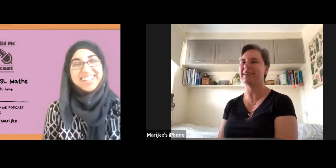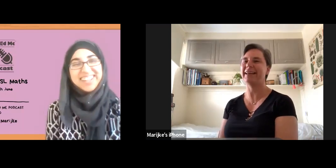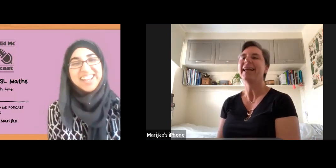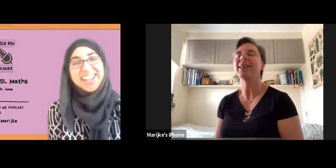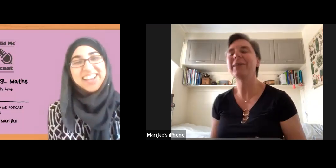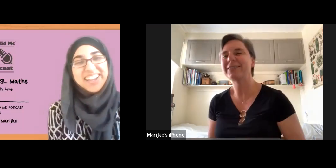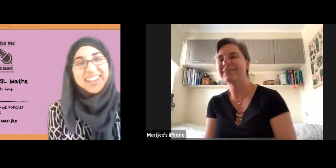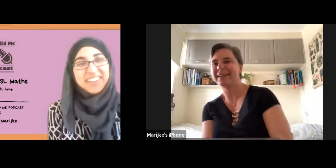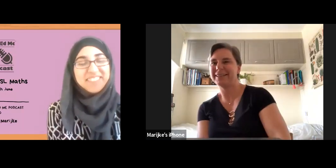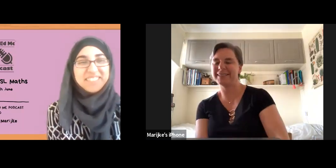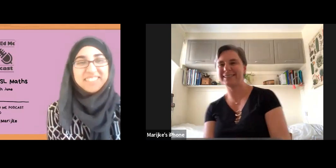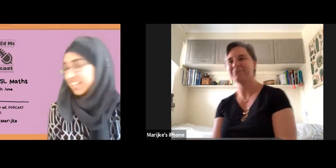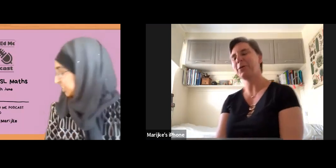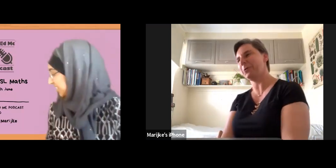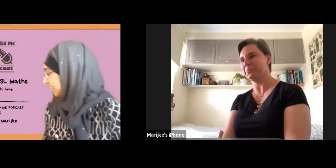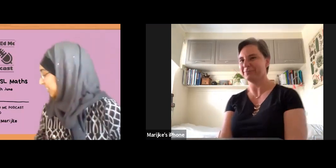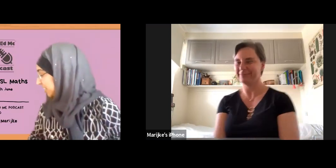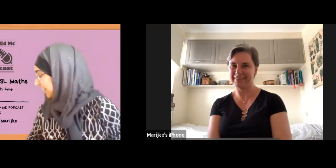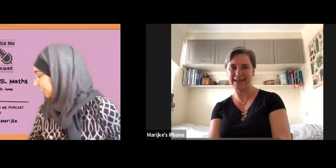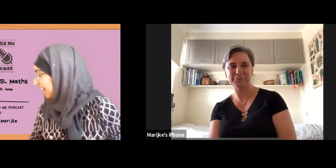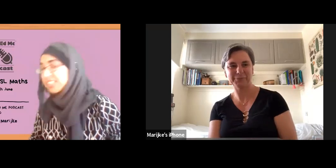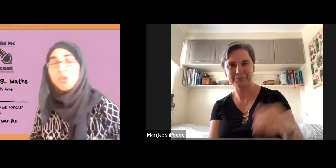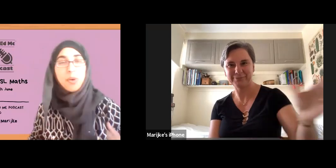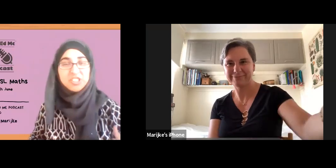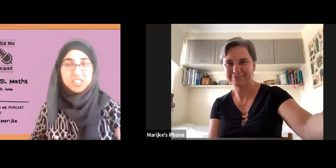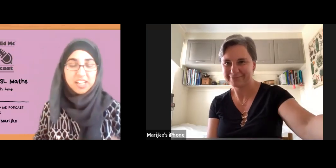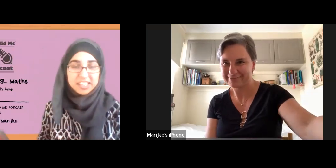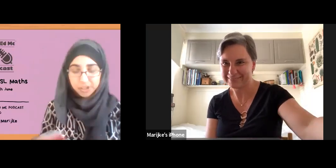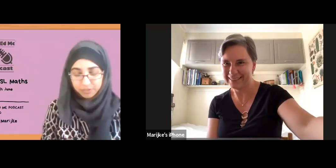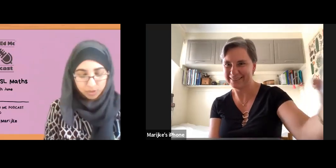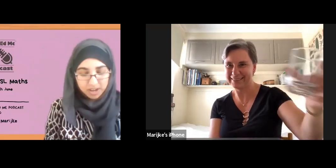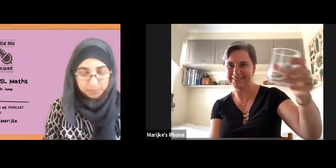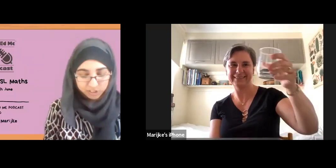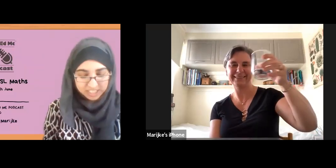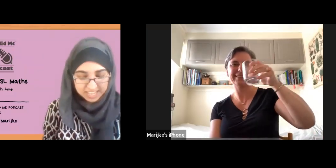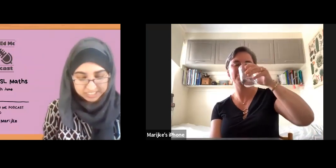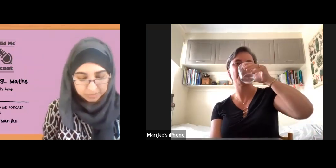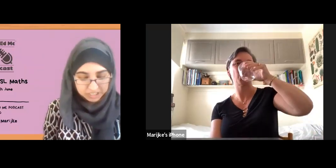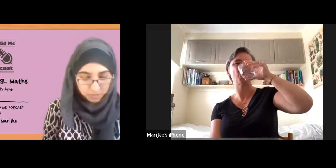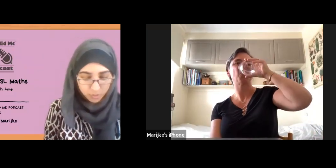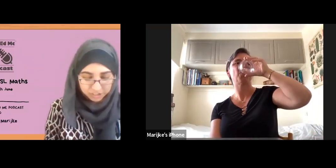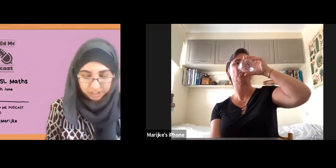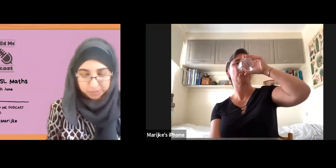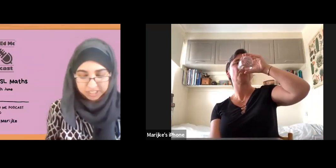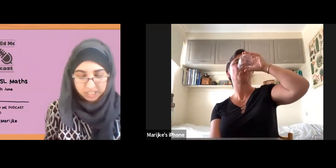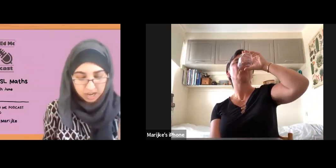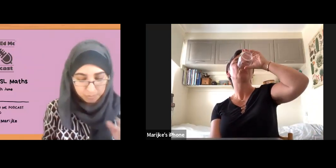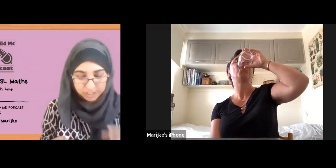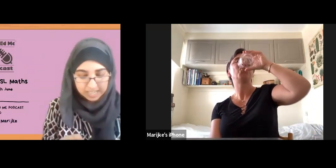that. No, let's do science. Let's do science. Okay, I need more questions, guys. So if you are watching this, send me some more questions because I'm running out. We're